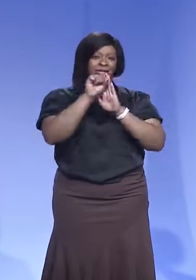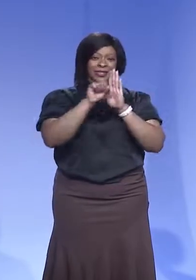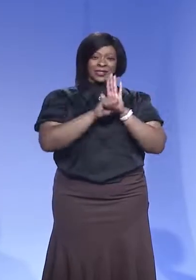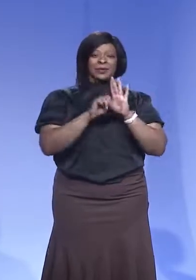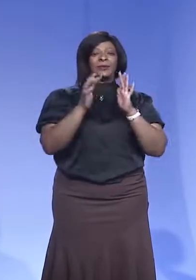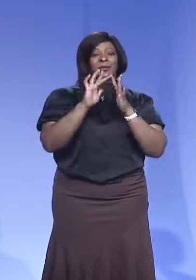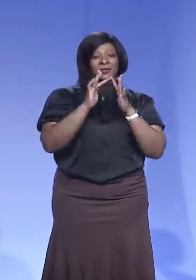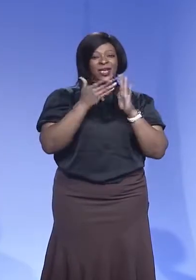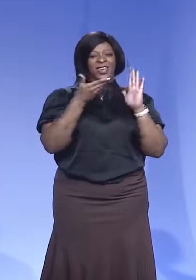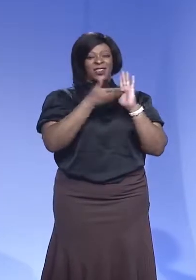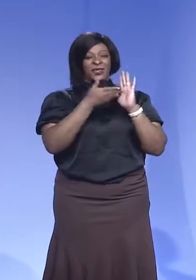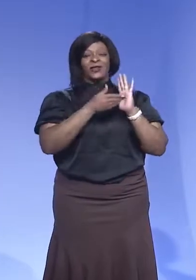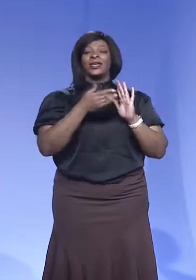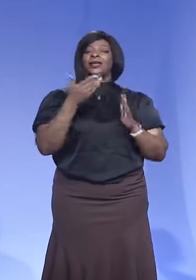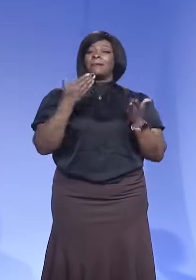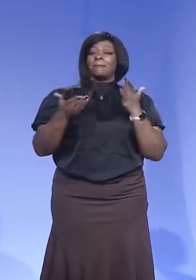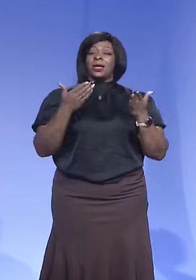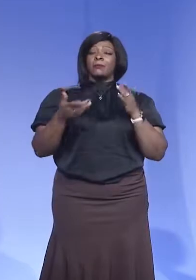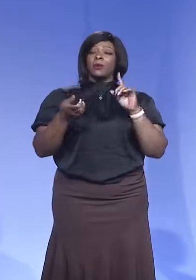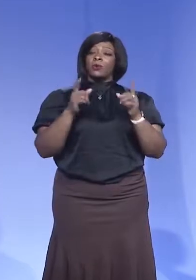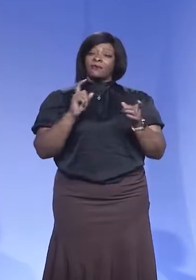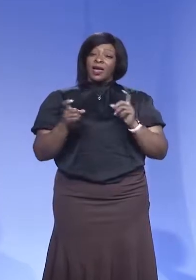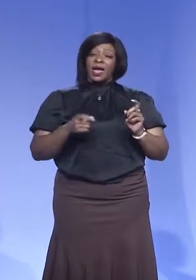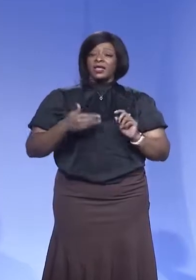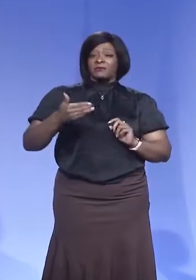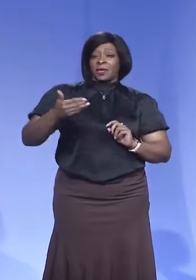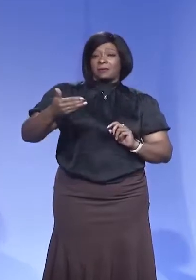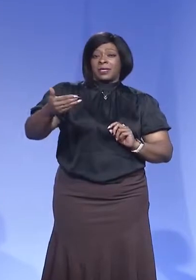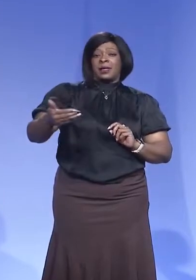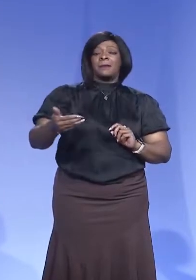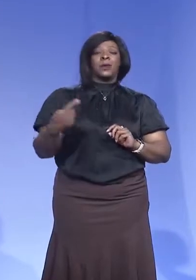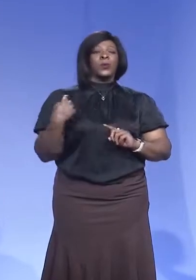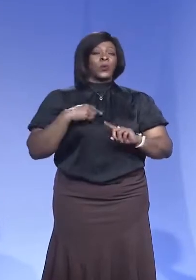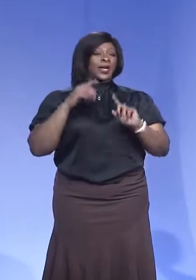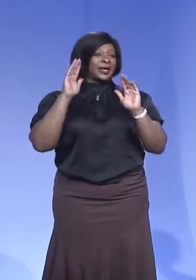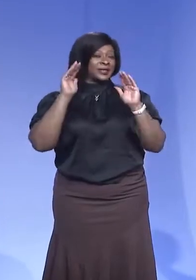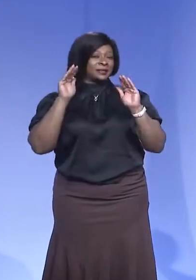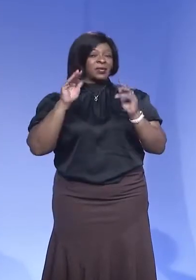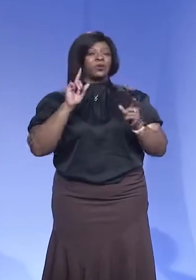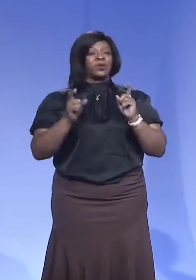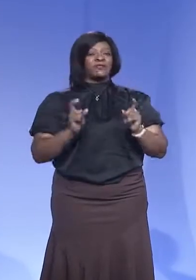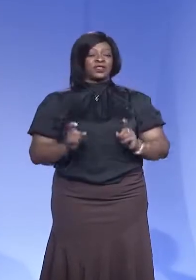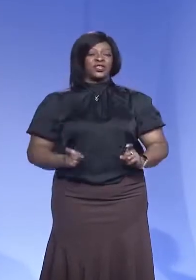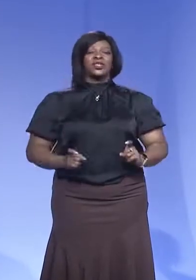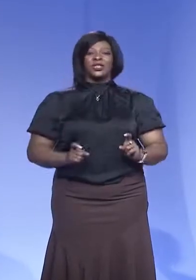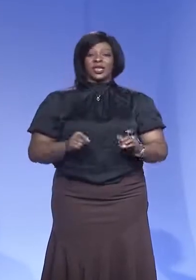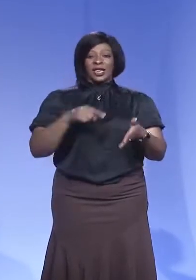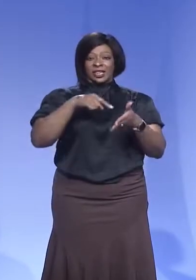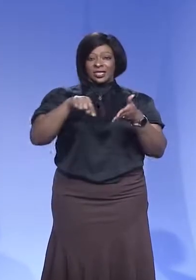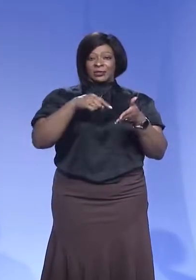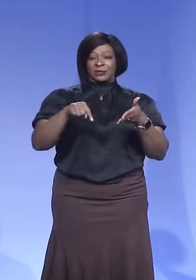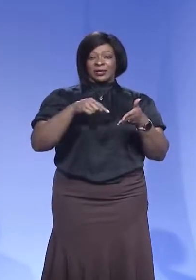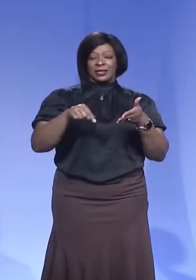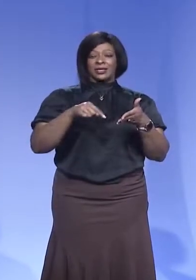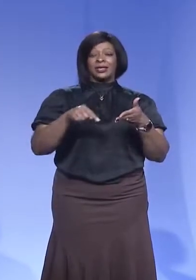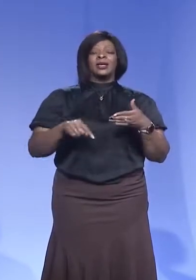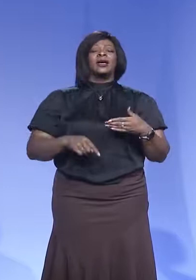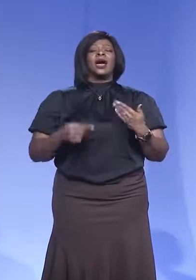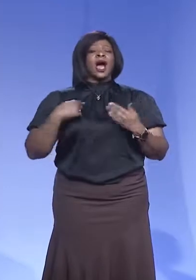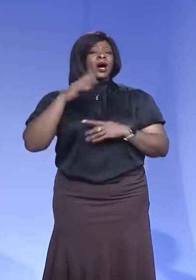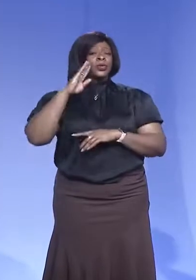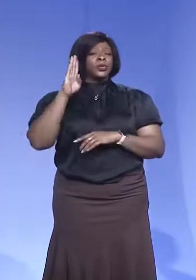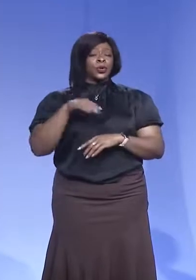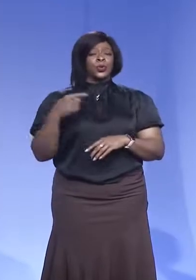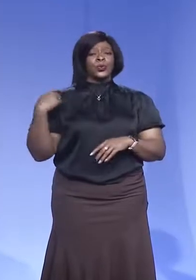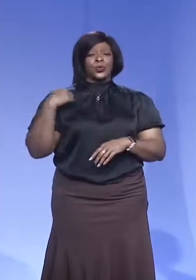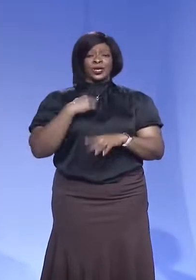website. And again, it may be revised from time to time. We anticipate a revision this week. I also know that